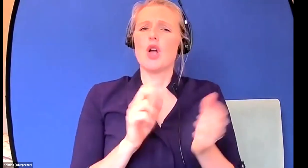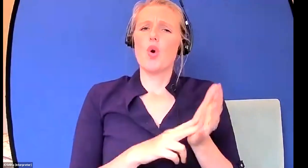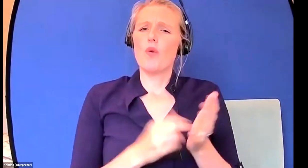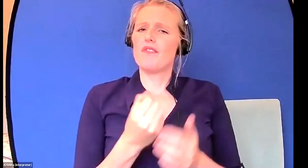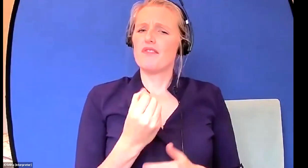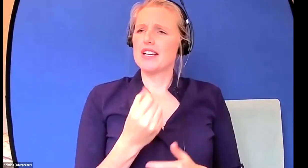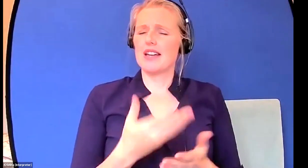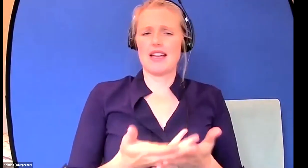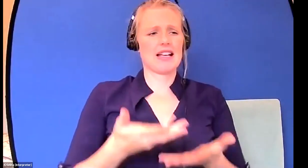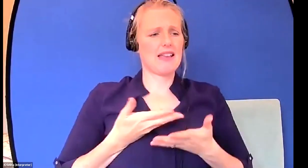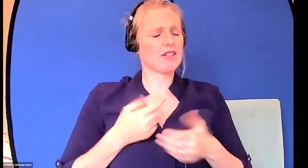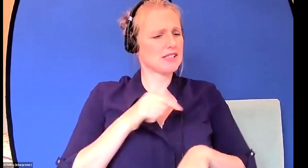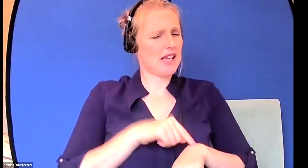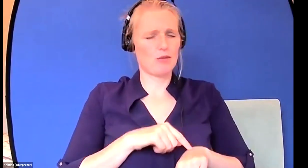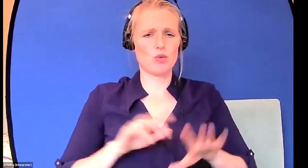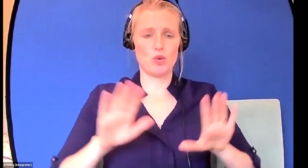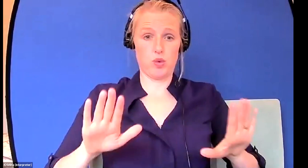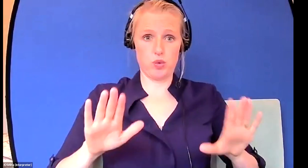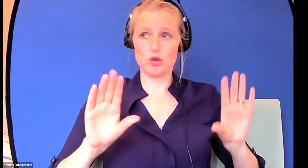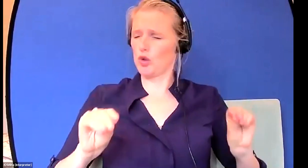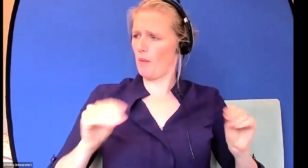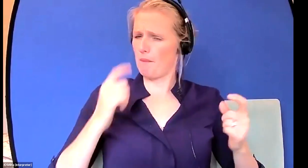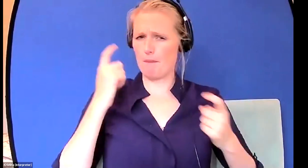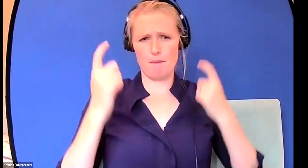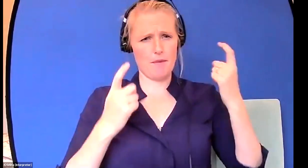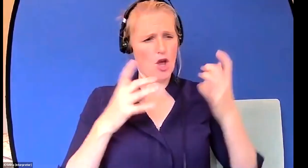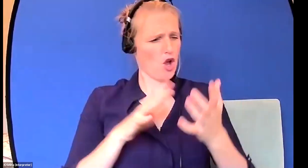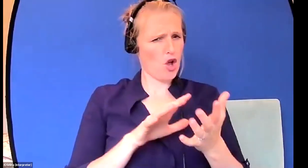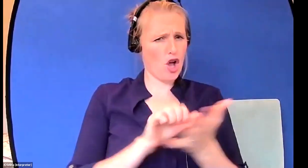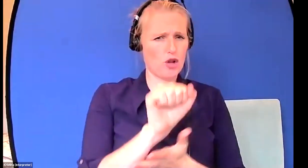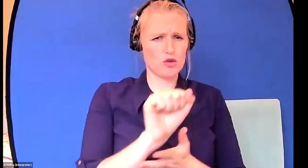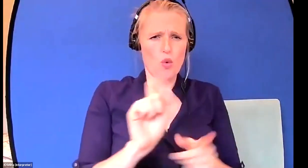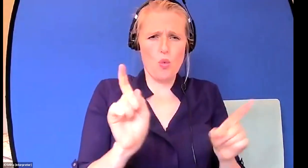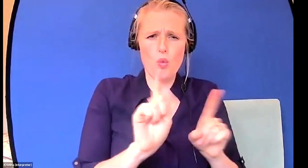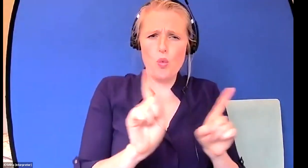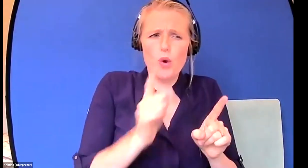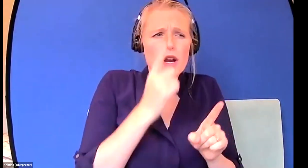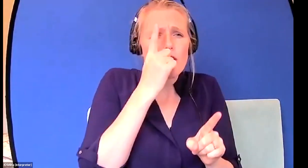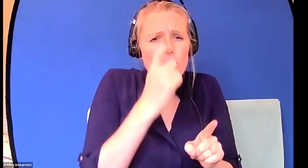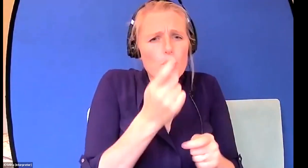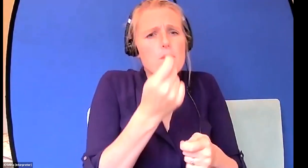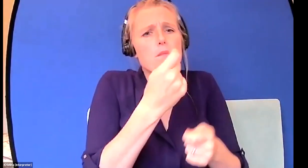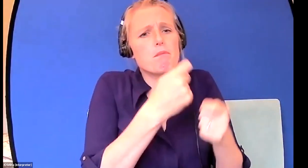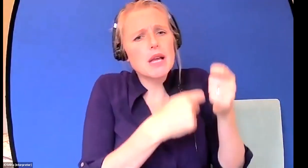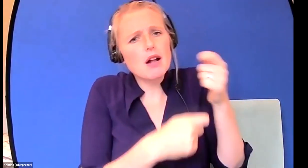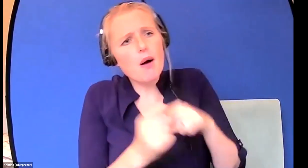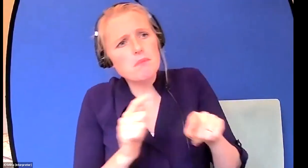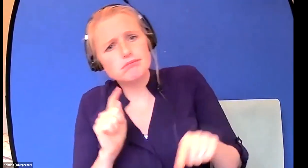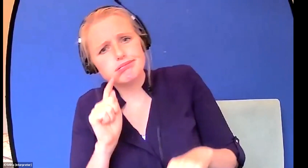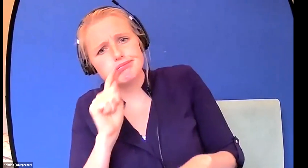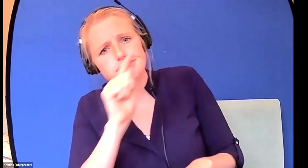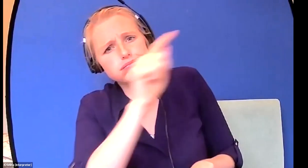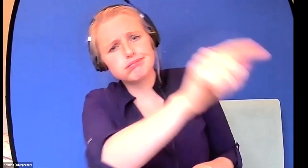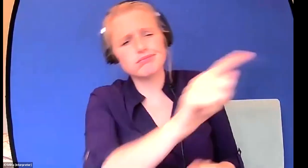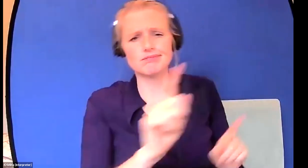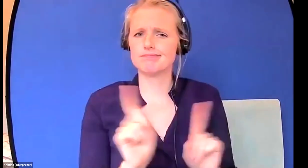a moment, a pause to consider what culture itself might be or what it might become in and beyond the immediate crisis.